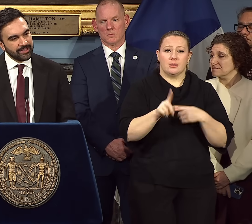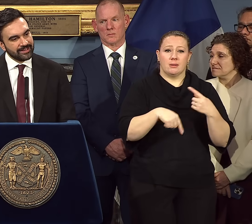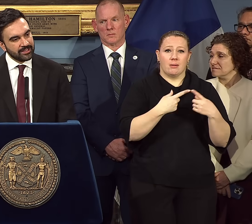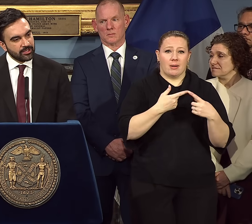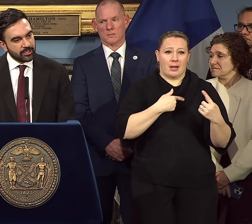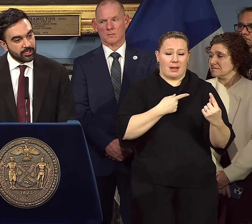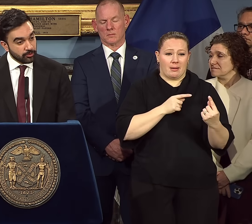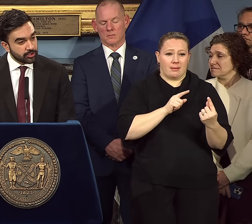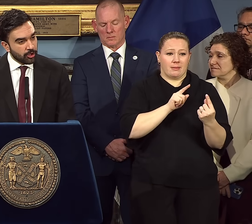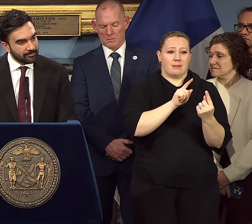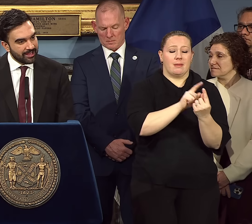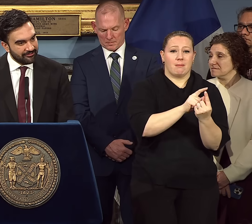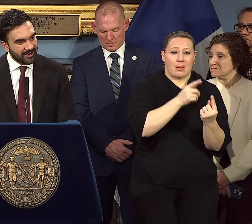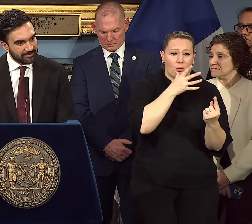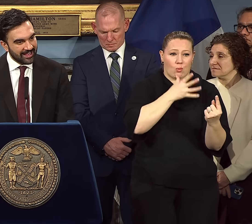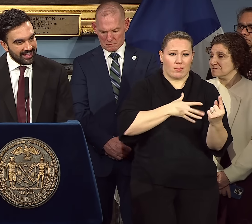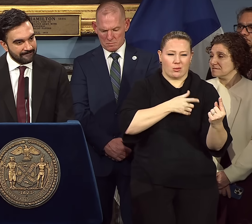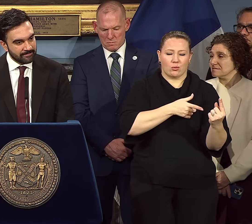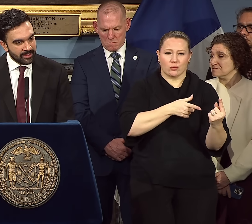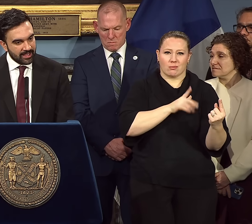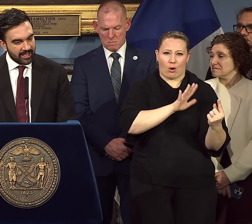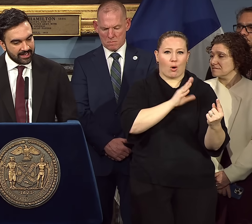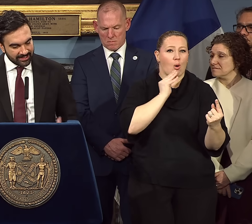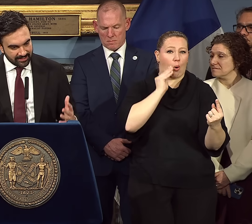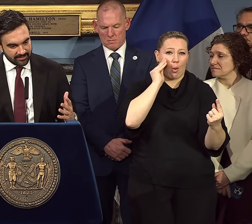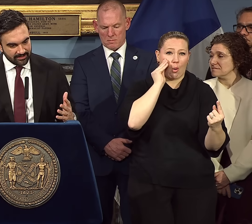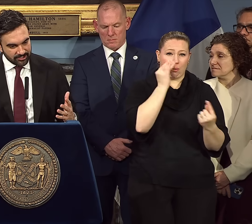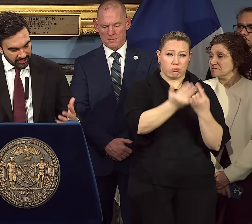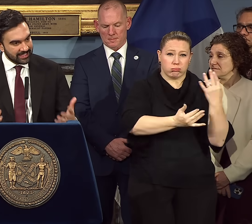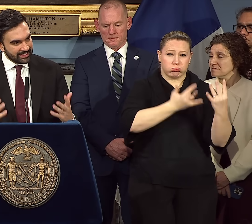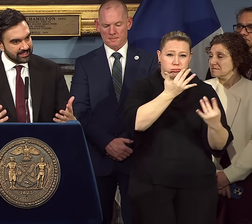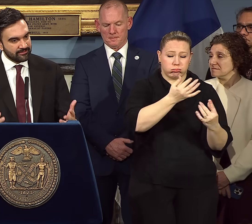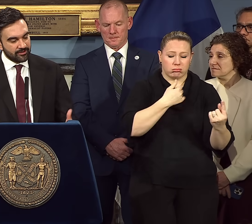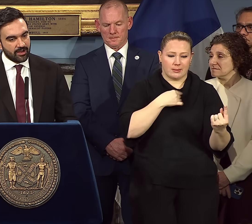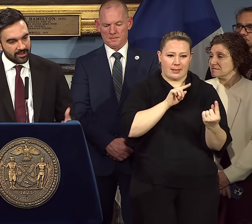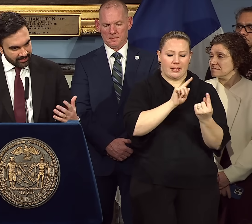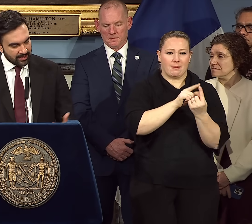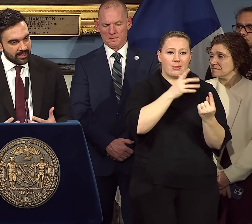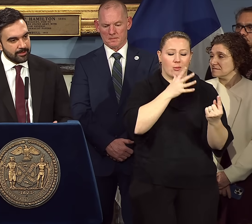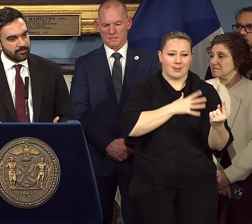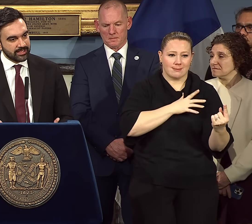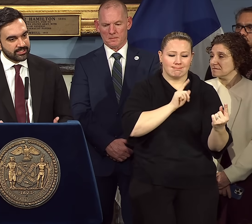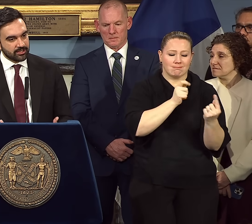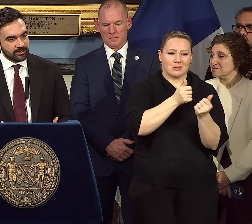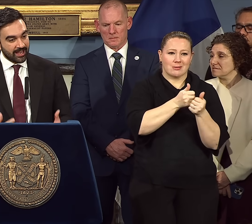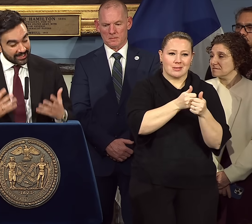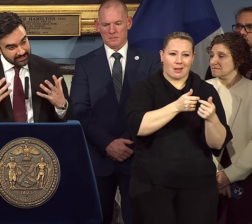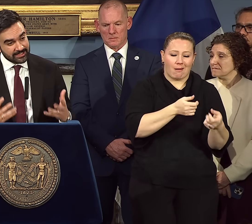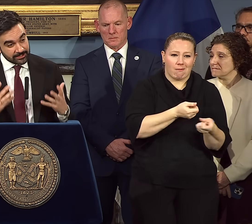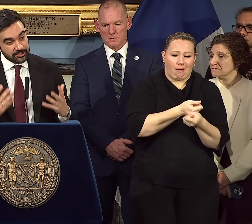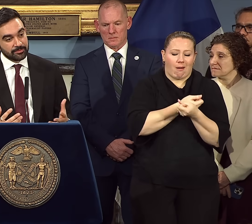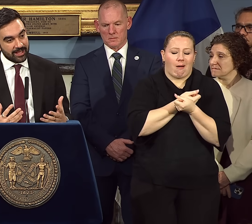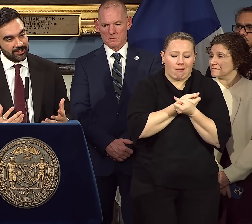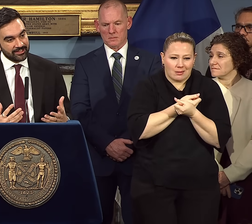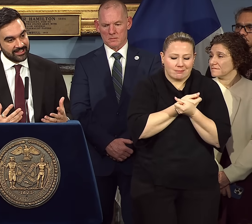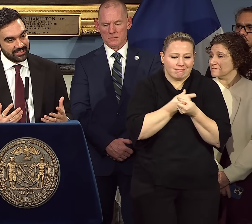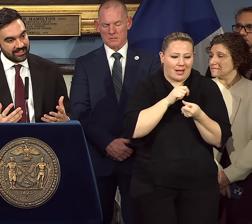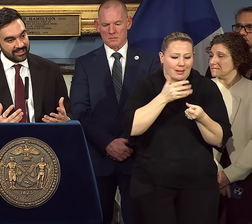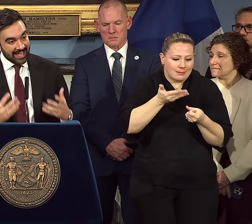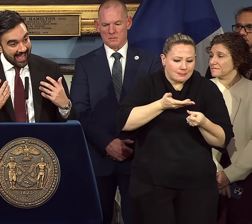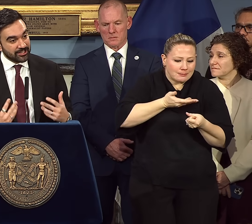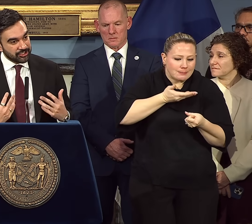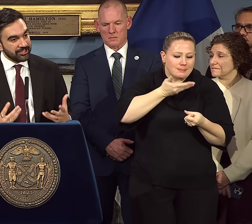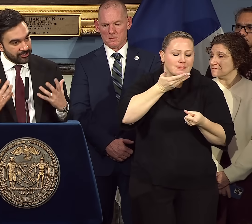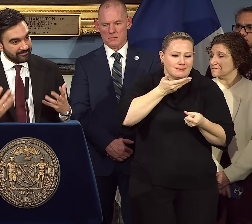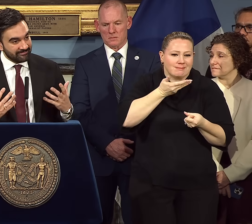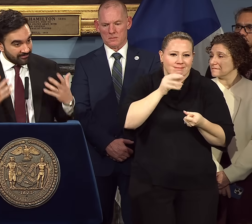the woman in whose home that fire began, and she leaned in for a hug, and I embraced her, I could still smell